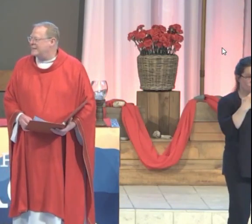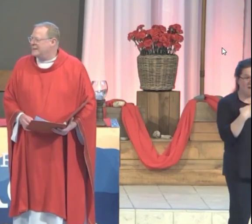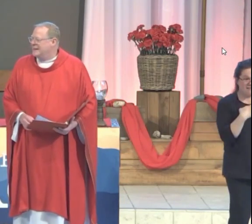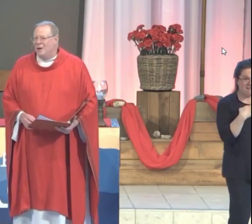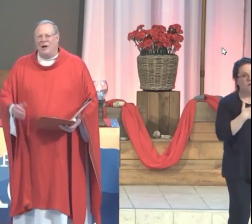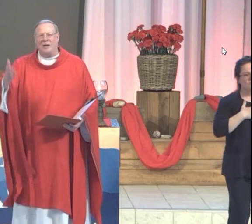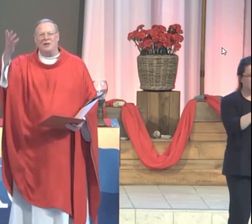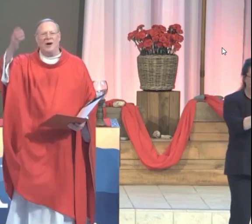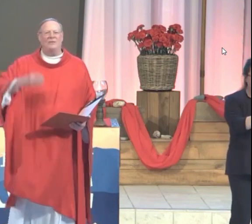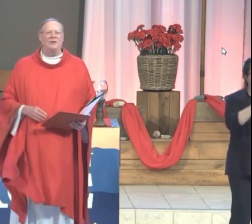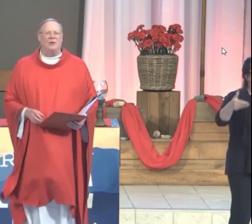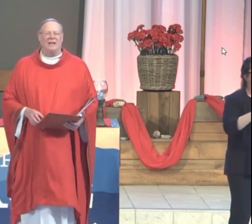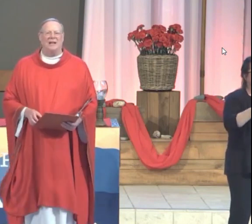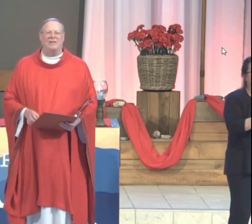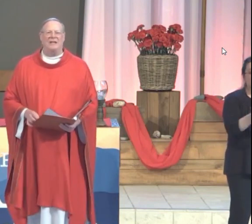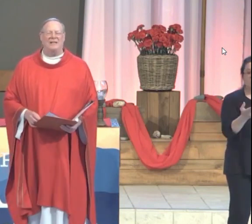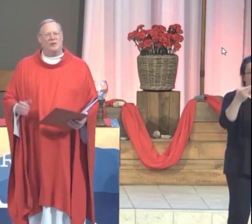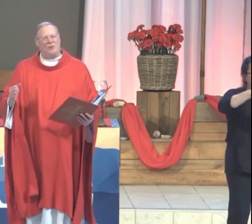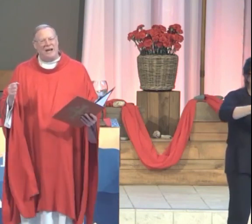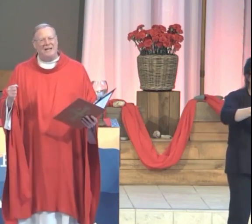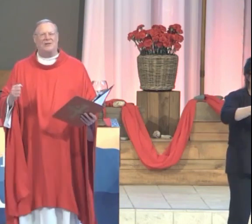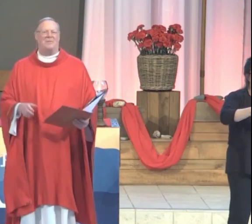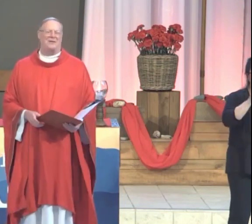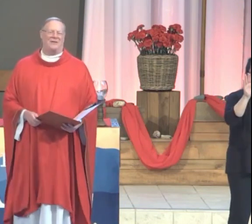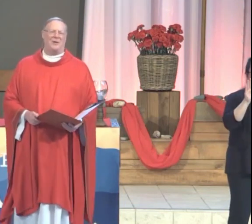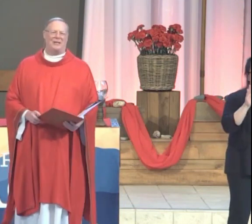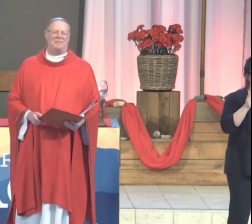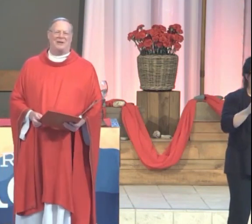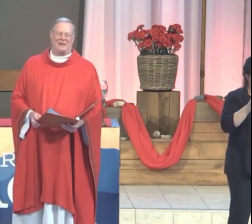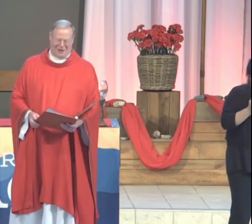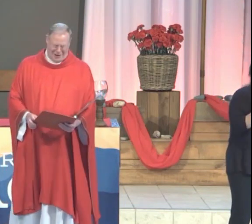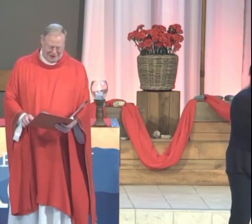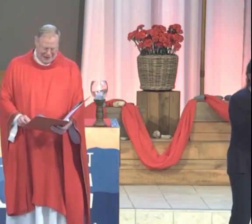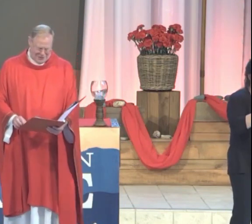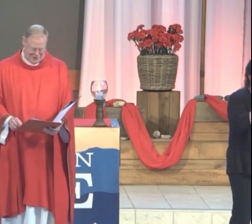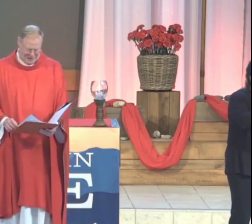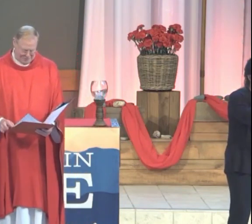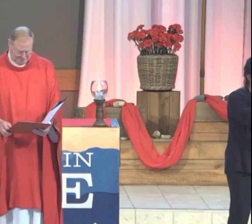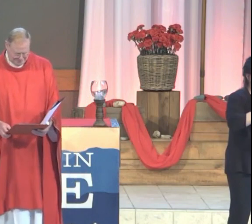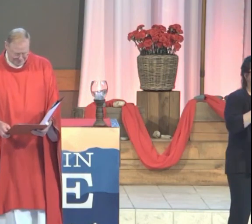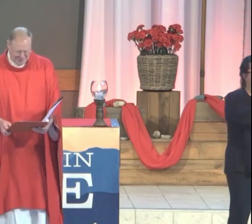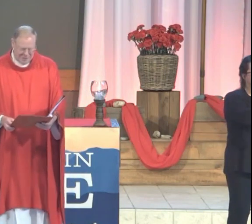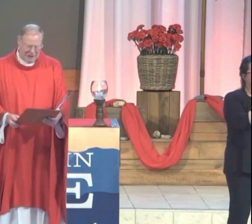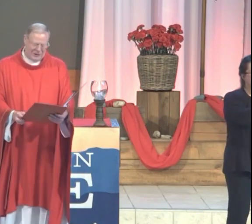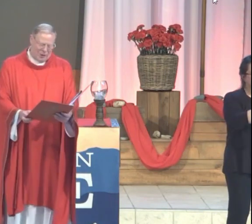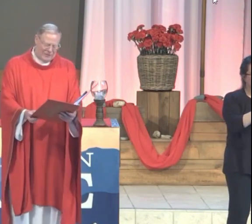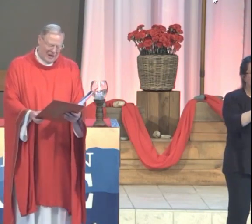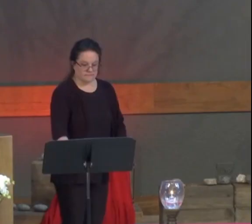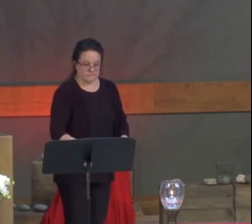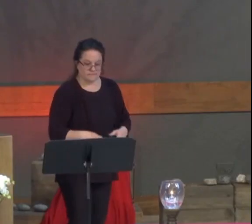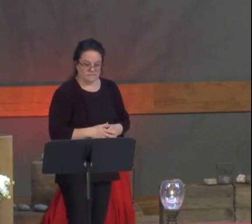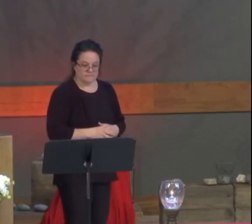that. Welcome to all of you joining us via this great instrument of the Holy Spirit, our live stream. Oh boy. Beloved